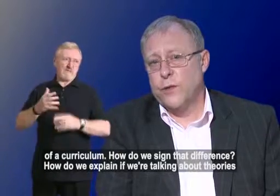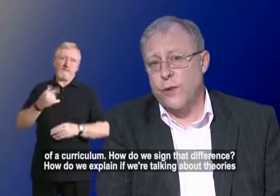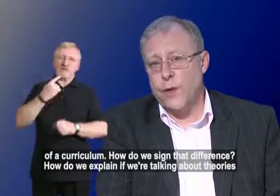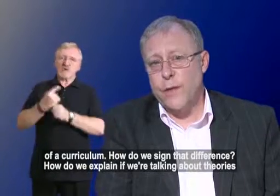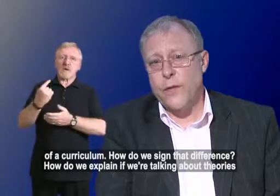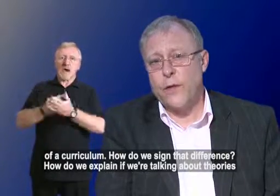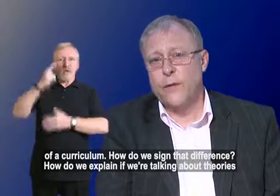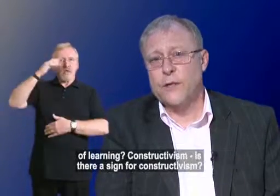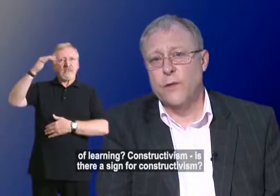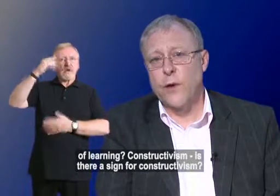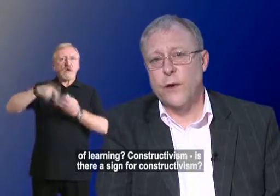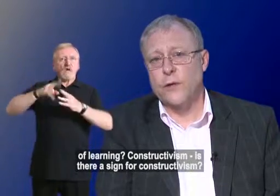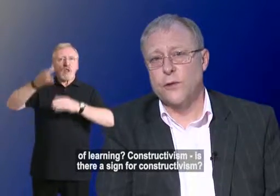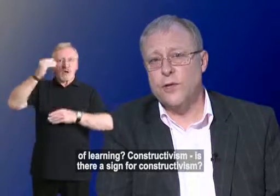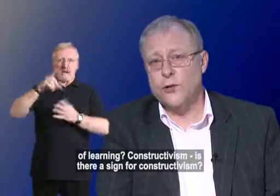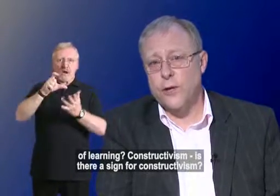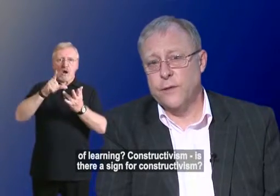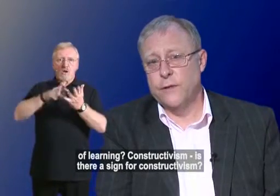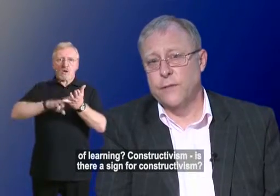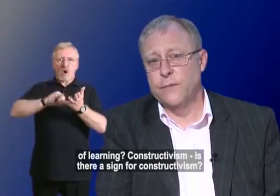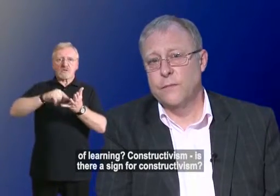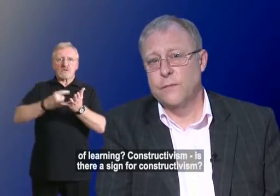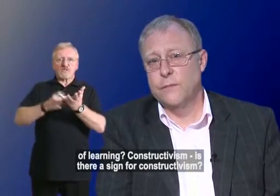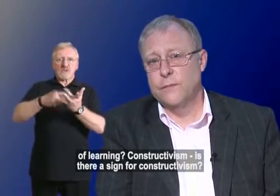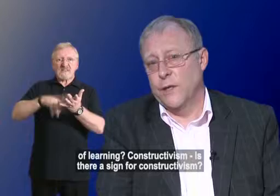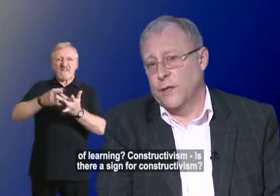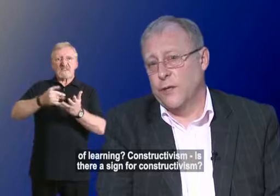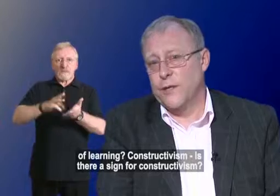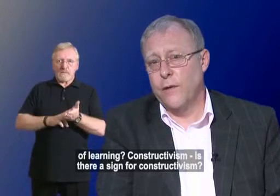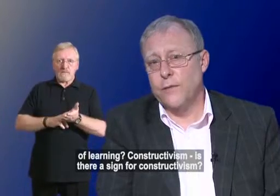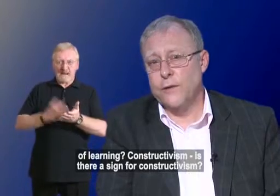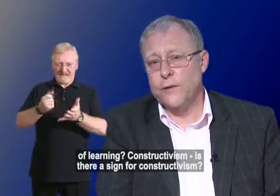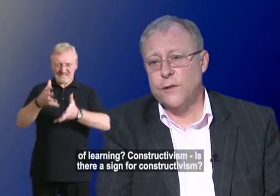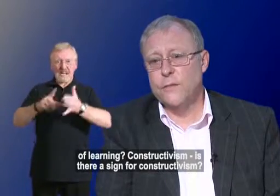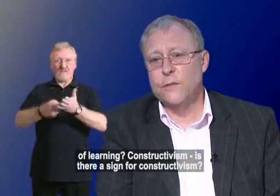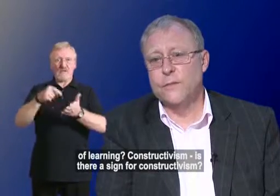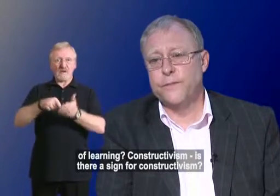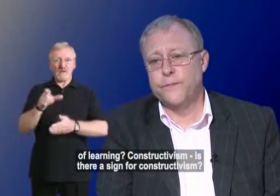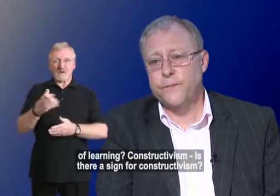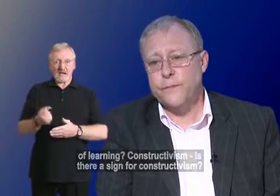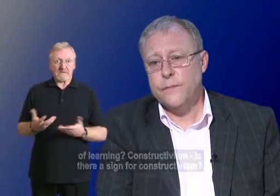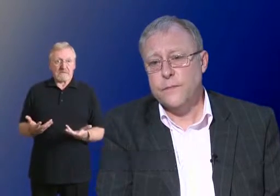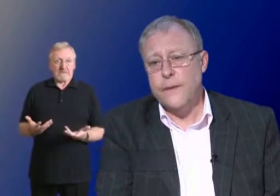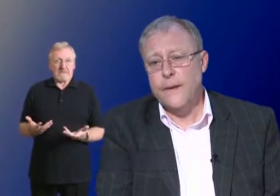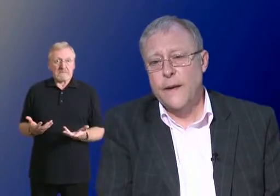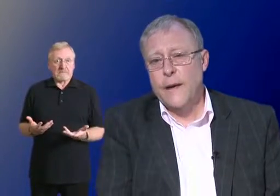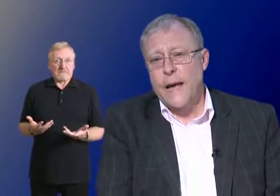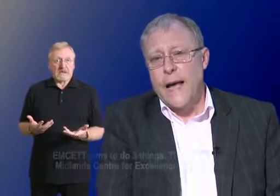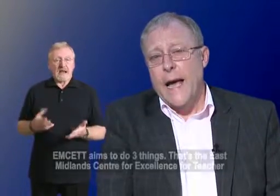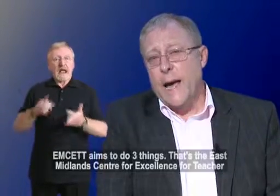if we're talking about theories of learning, constructivism? Is there a sign for constructivism?